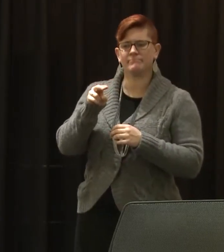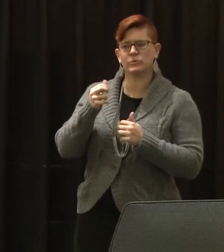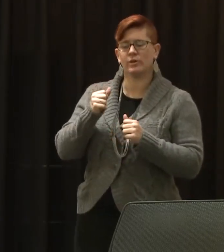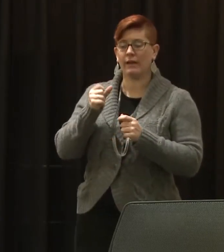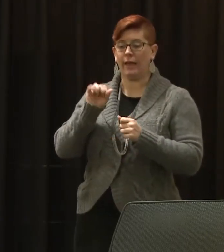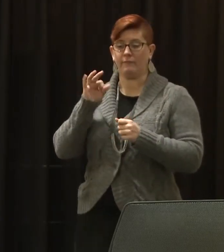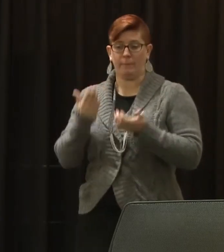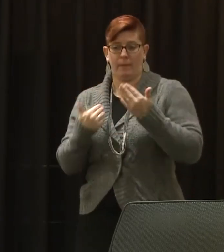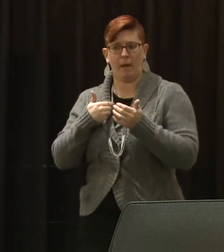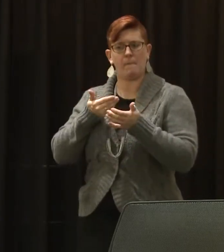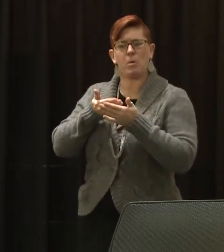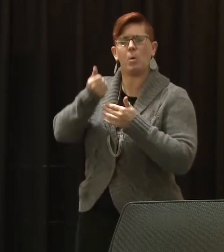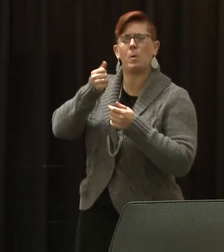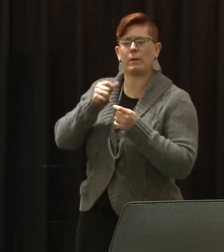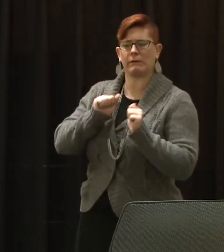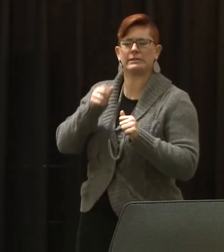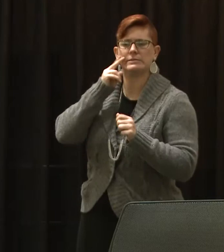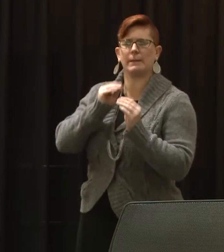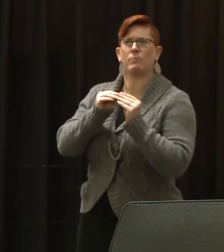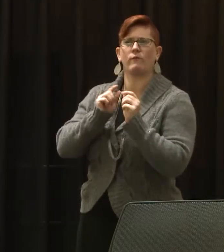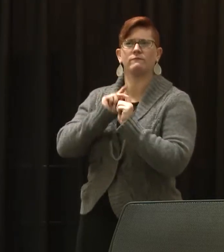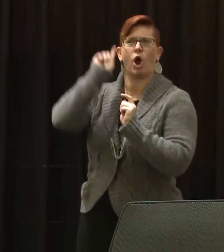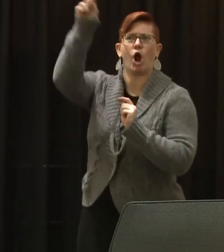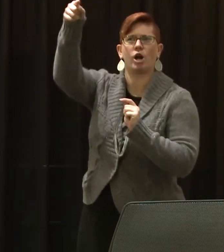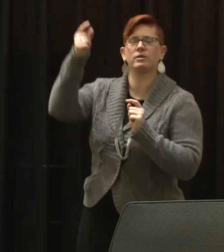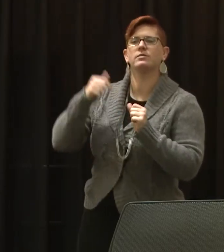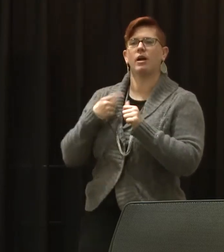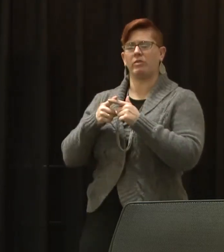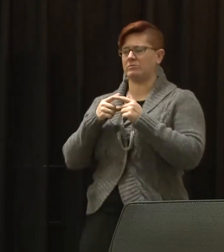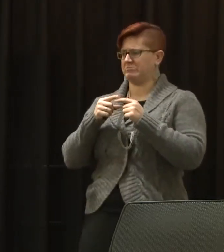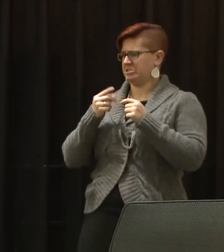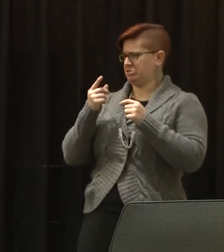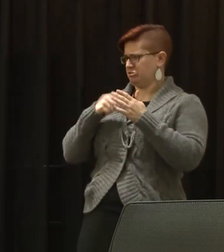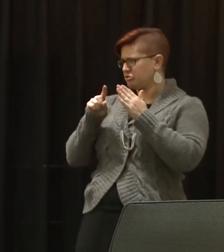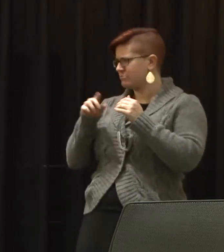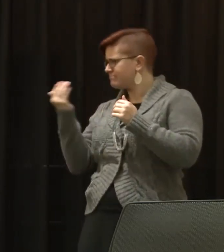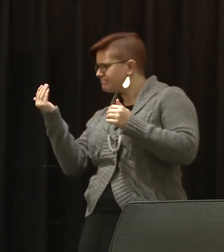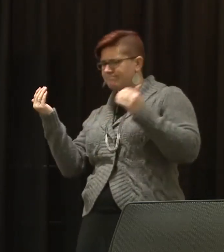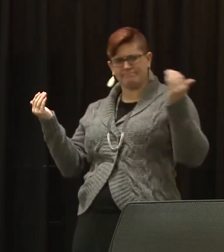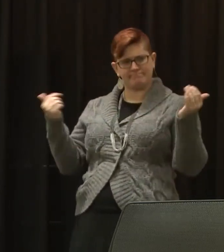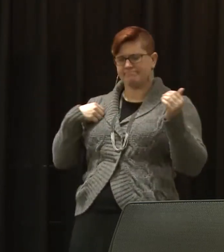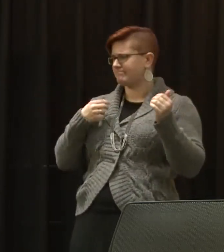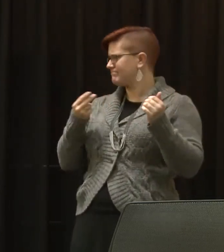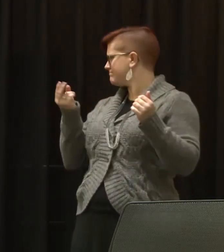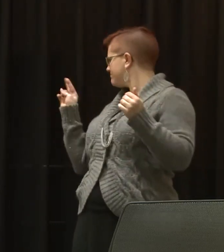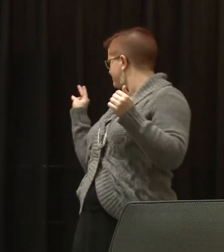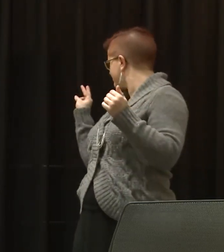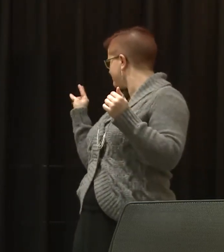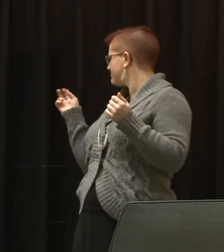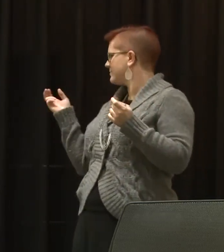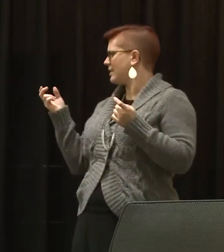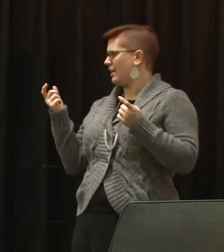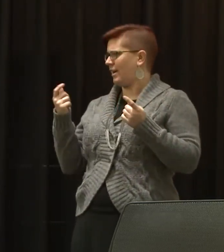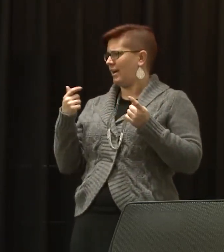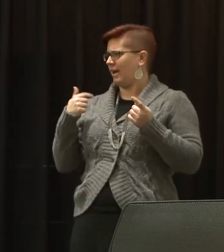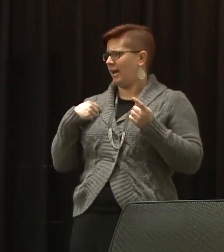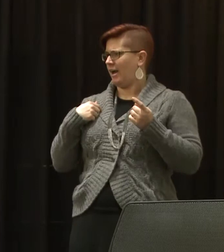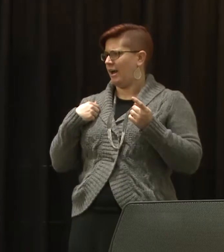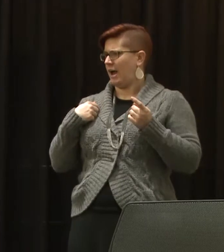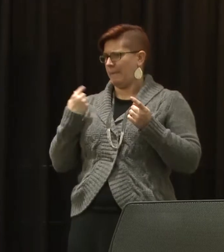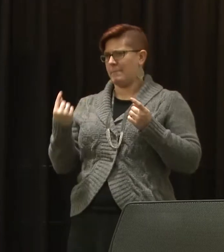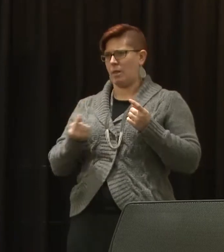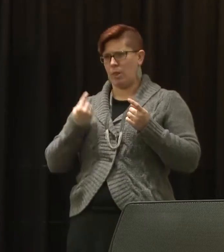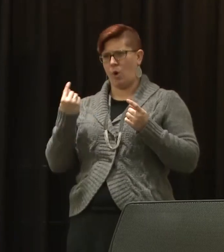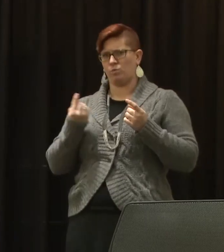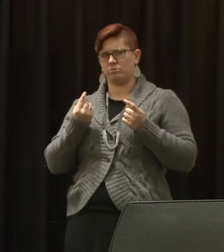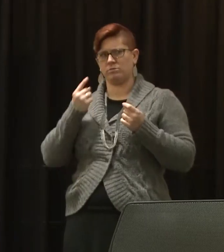front windshield will allow me to see further. Then I check all of my mirrors and turn to look over my right shoulder. I'm truly alone.